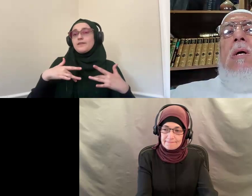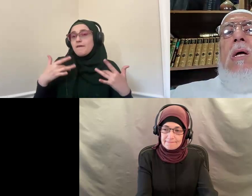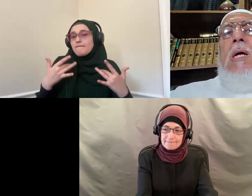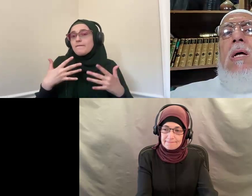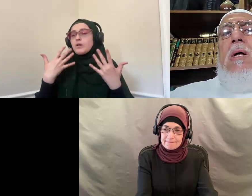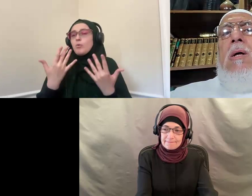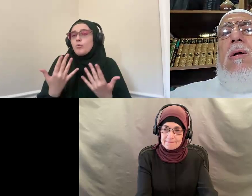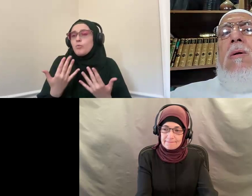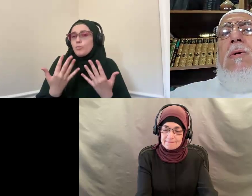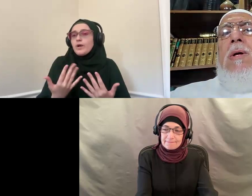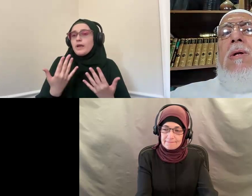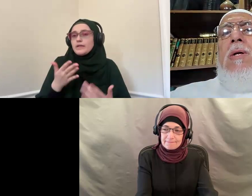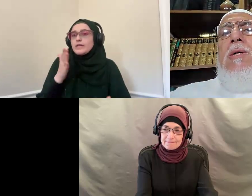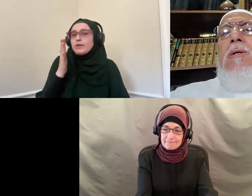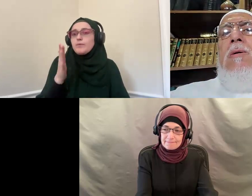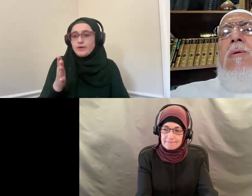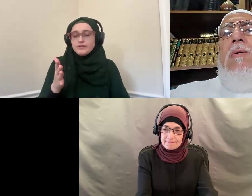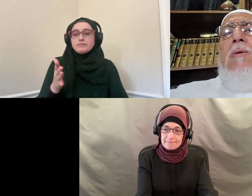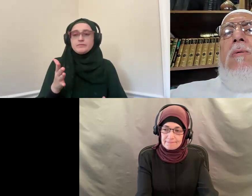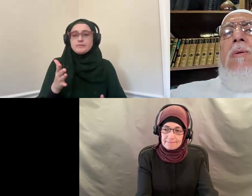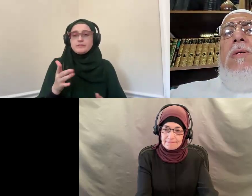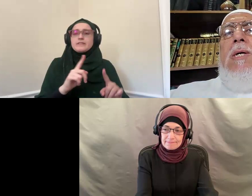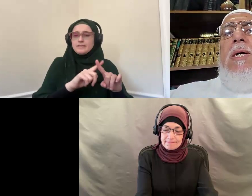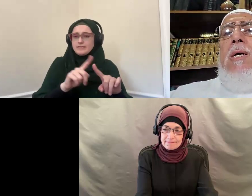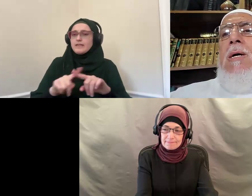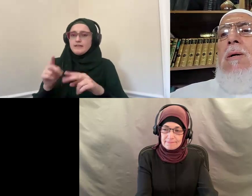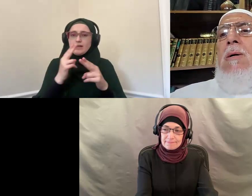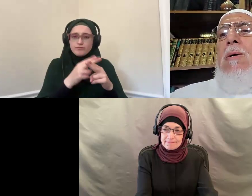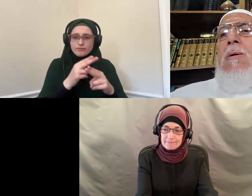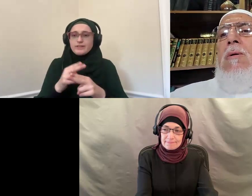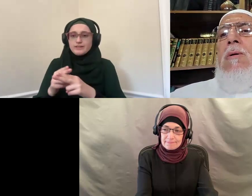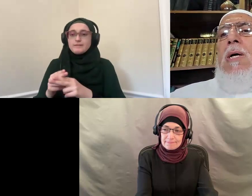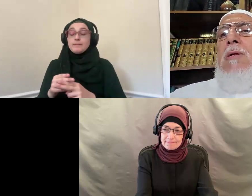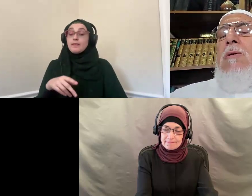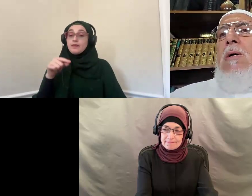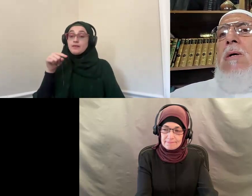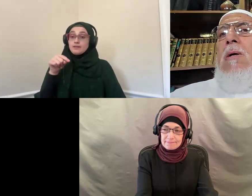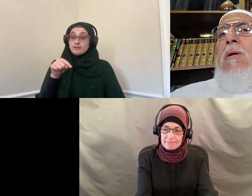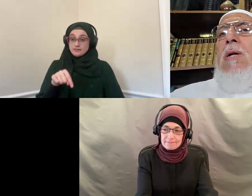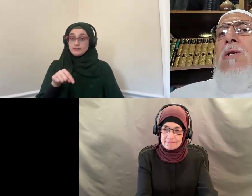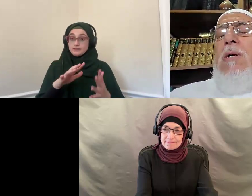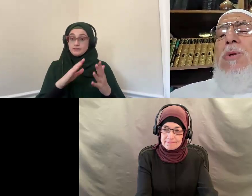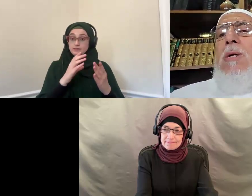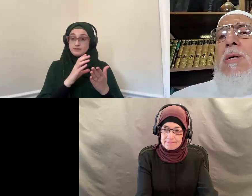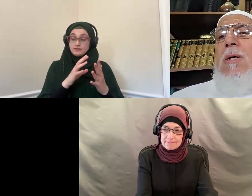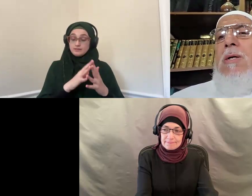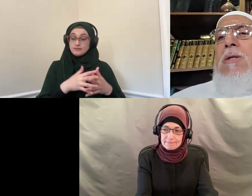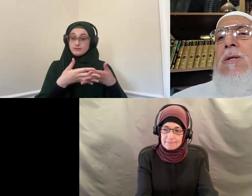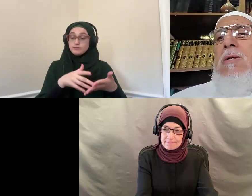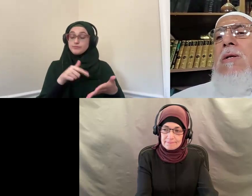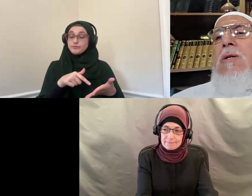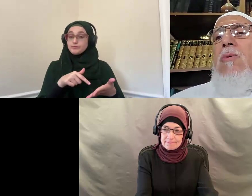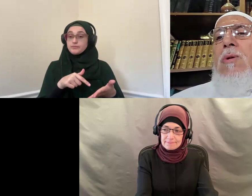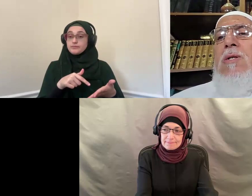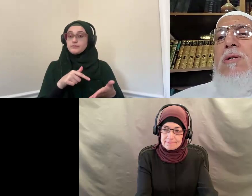So in this, you will see here that the description